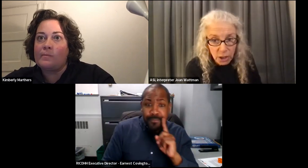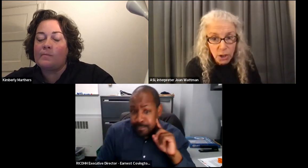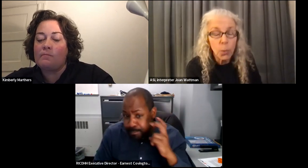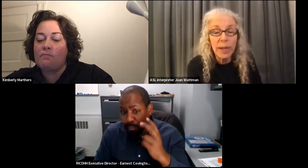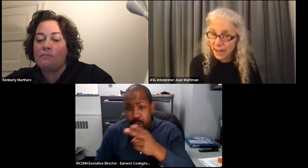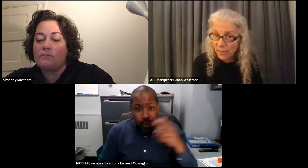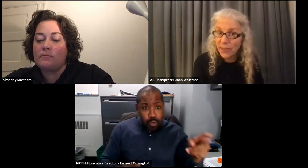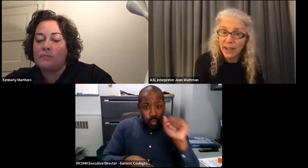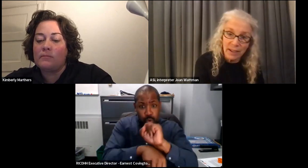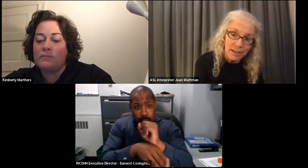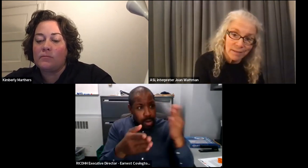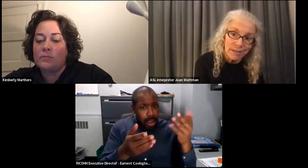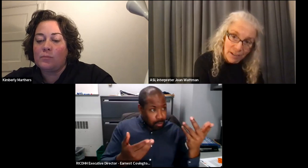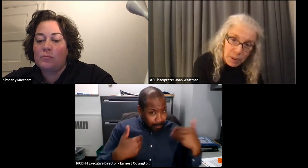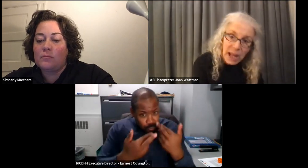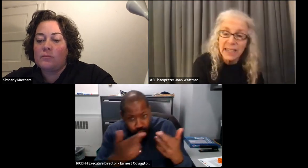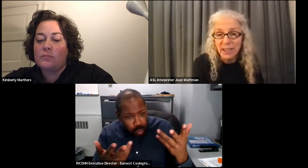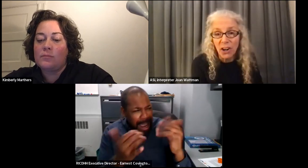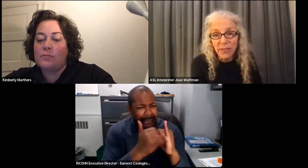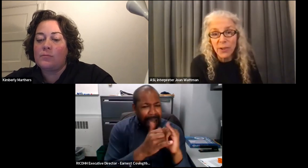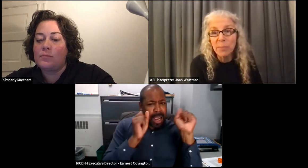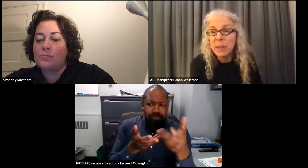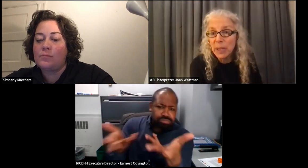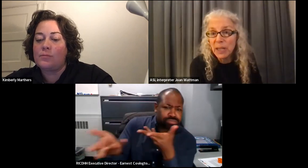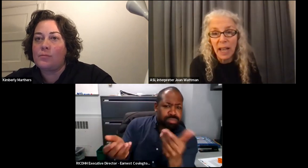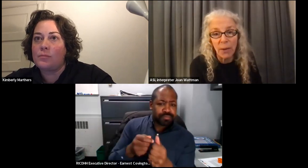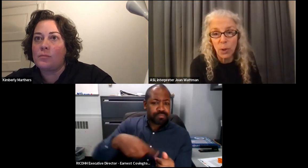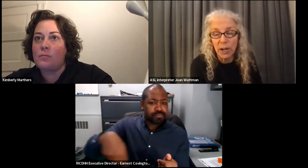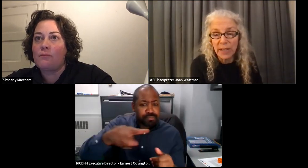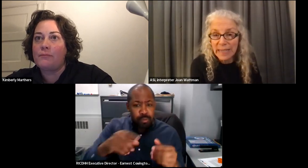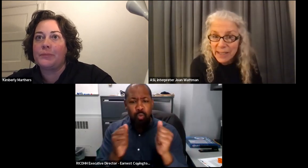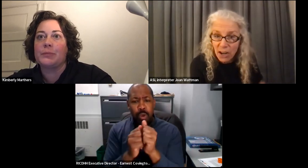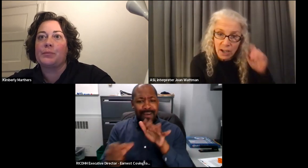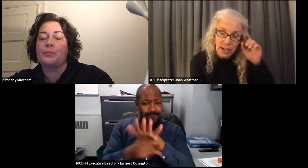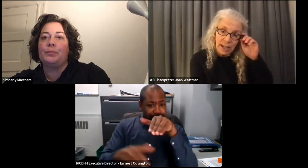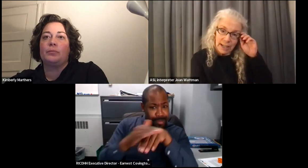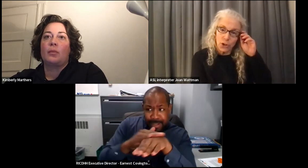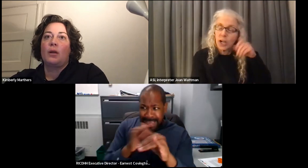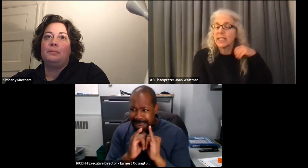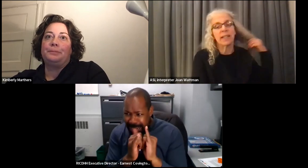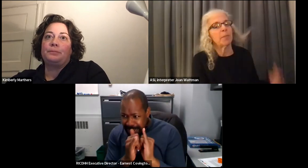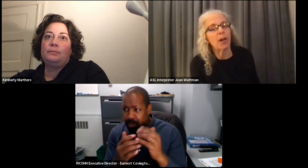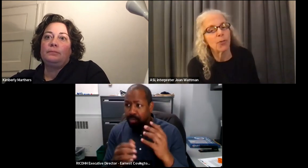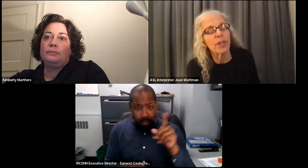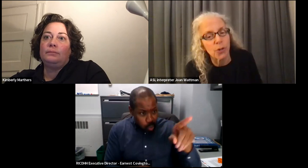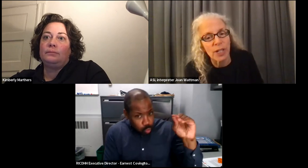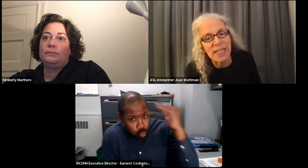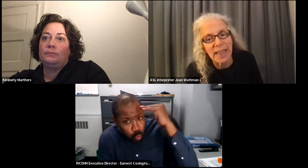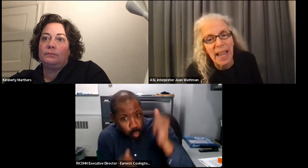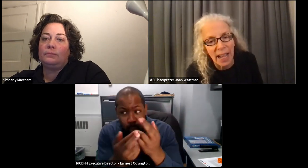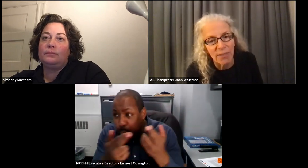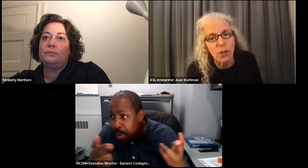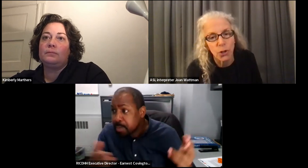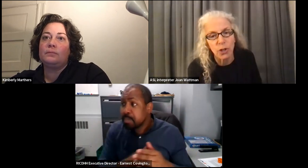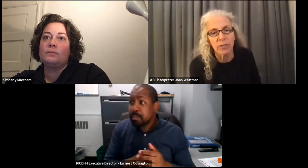familiar with deaf and deafblind and hard of hearing people and what the needs are, and to talk to them about the resources